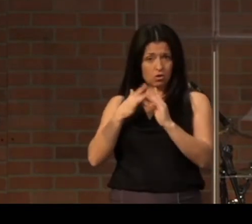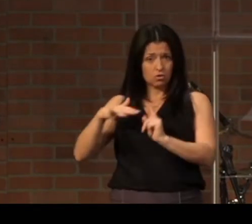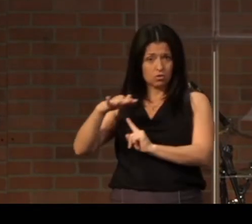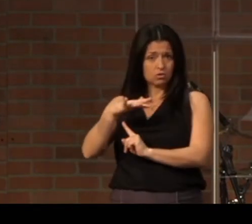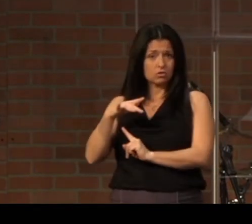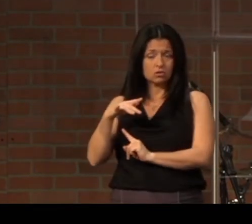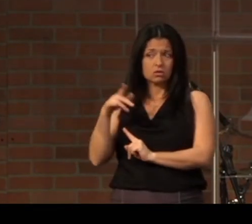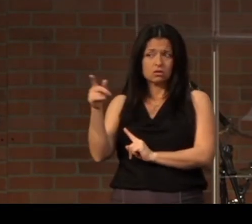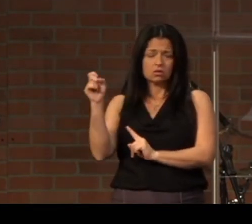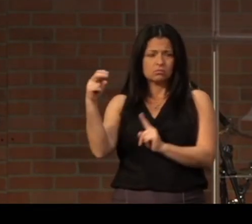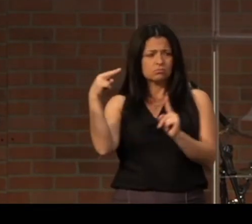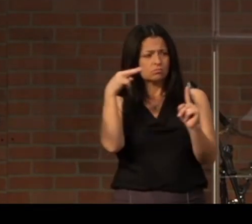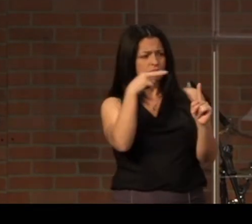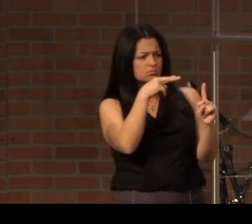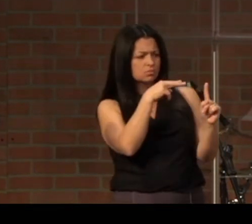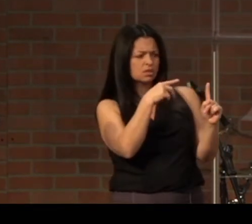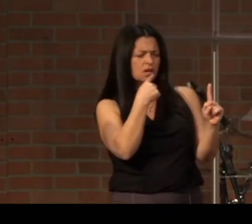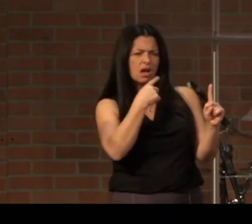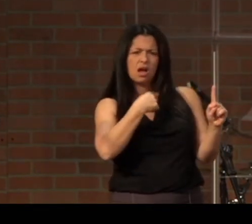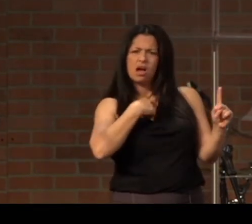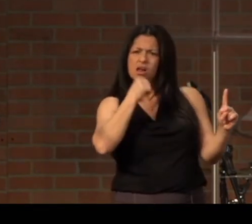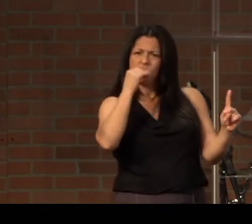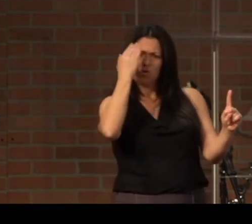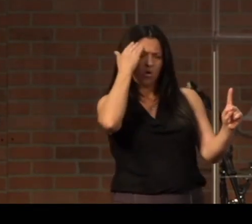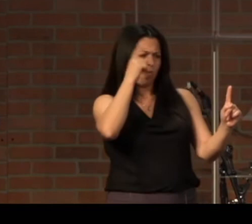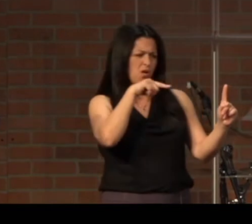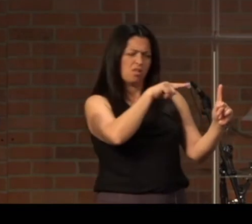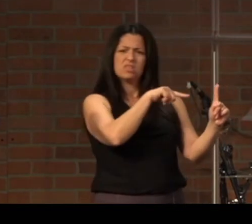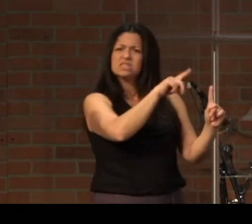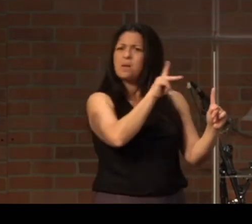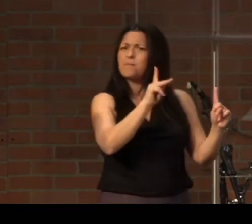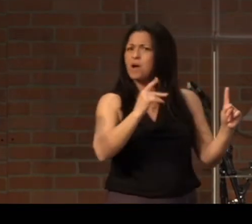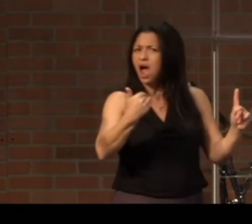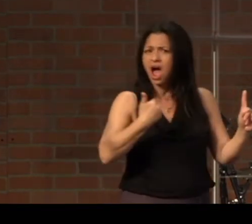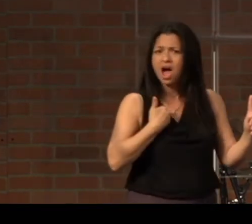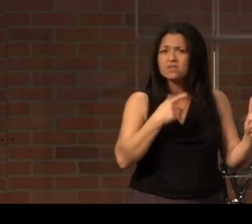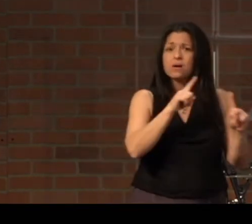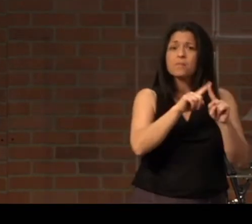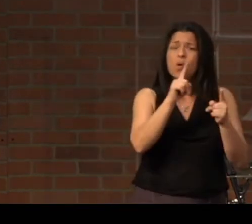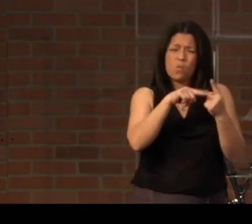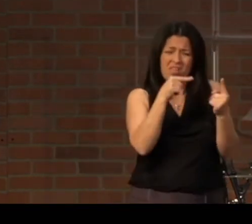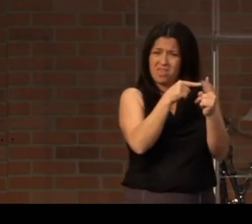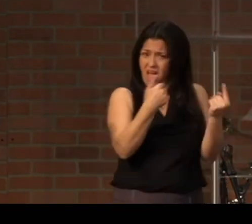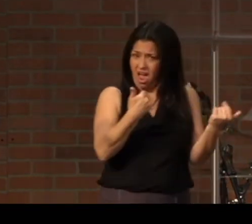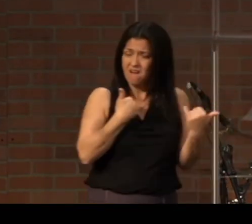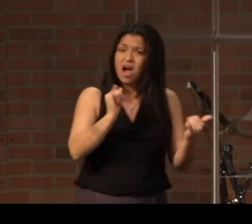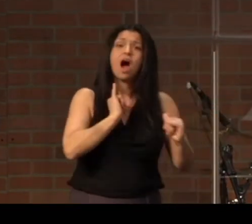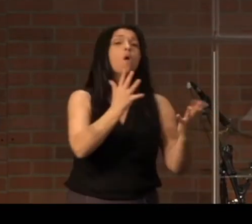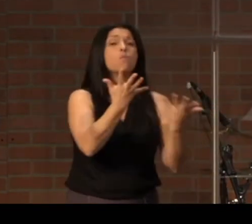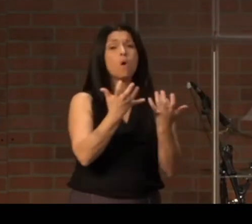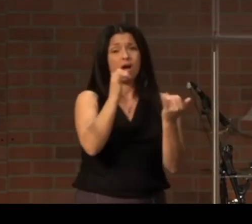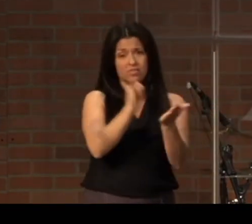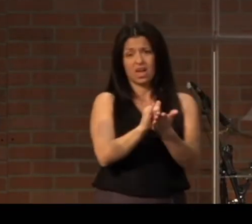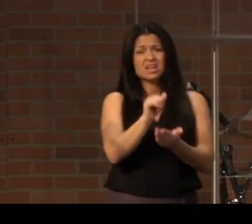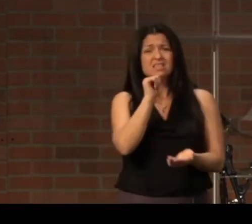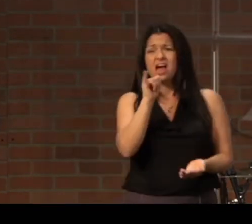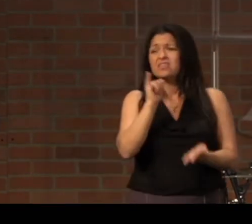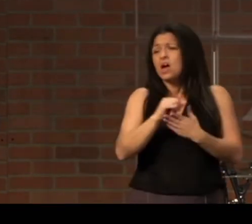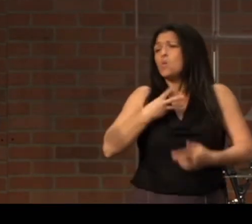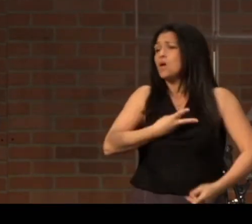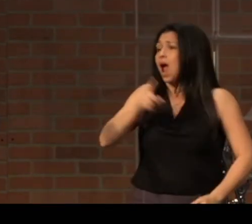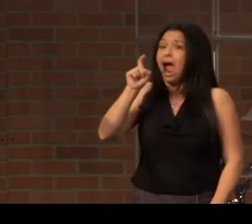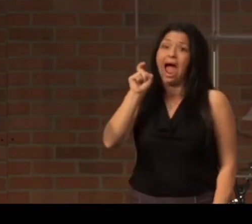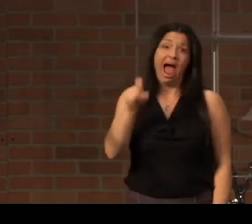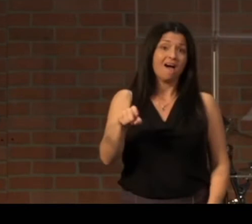people have, but whatever they have, I want it. It's not that we have to love one